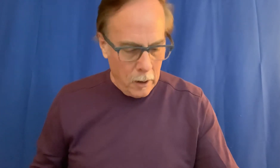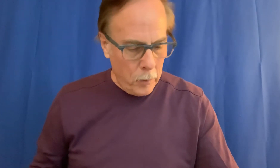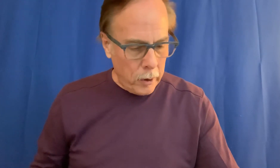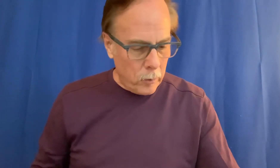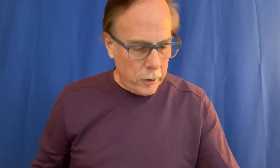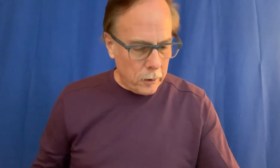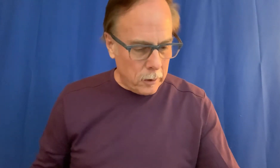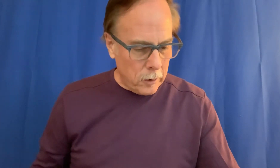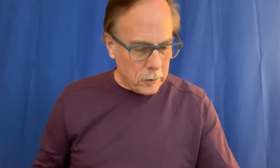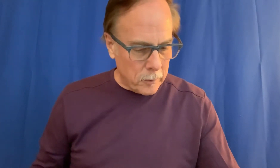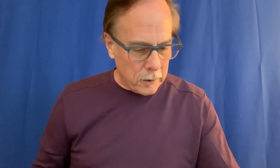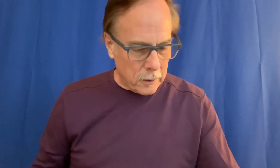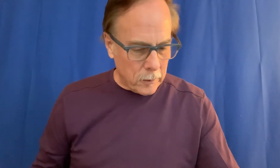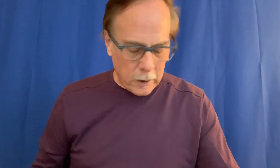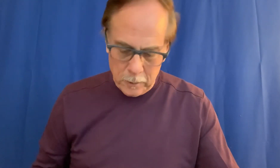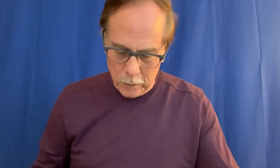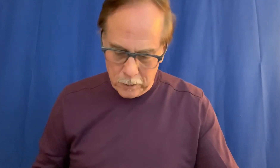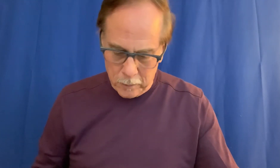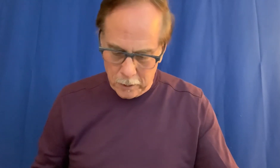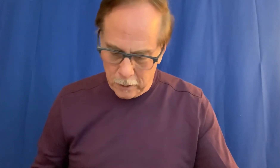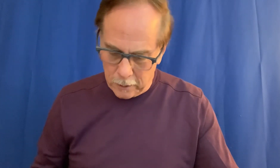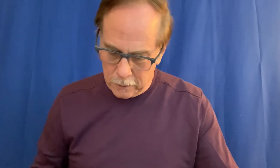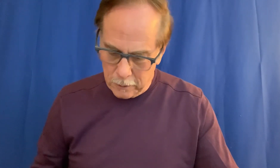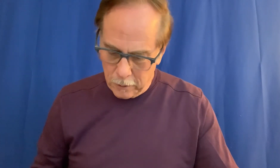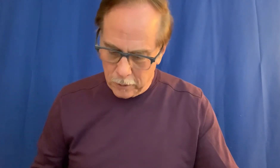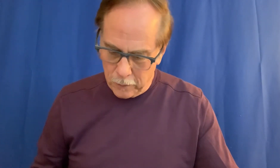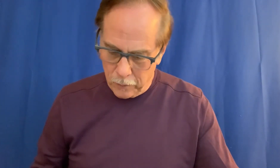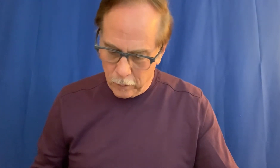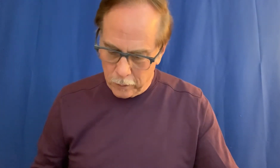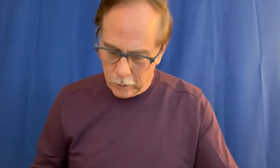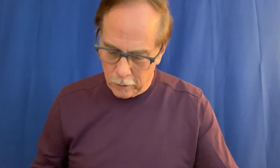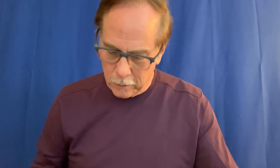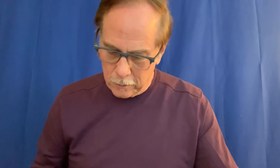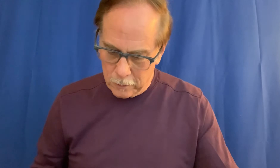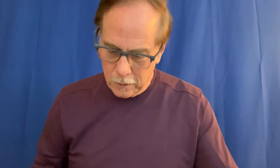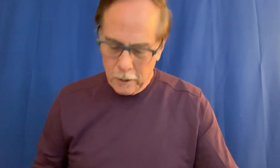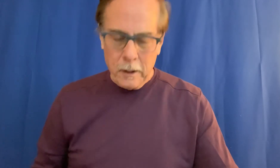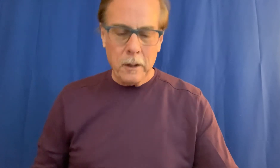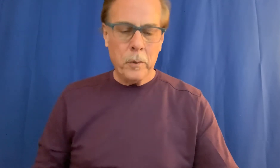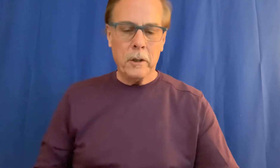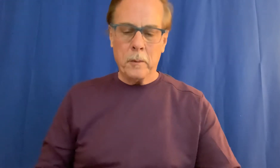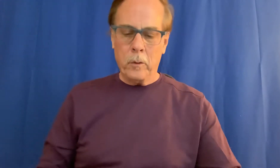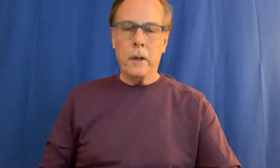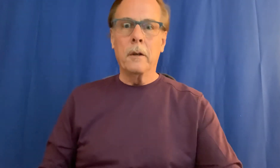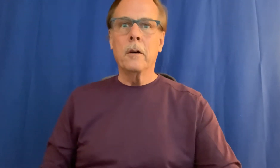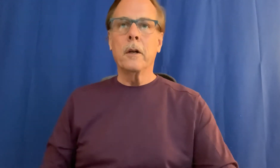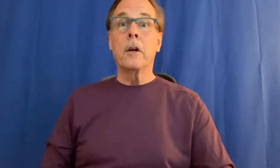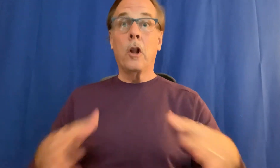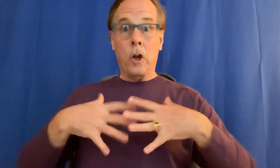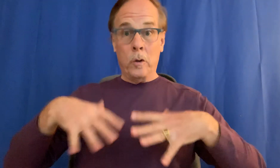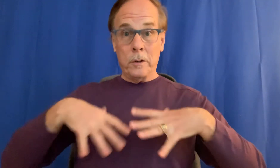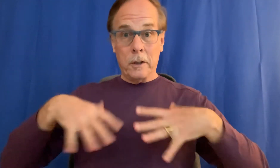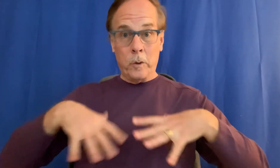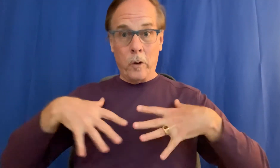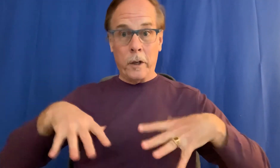Putting away your clothes, I'm guessing what that's supposed to be next. Okay, folding your clothes and putting them away. All right, clothes, as we already know,